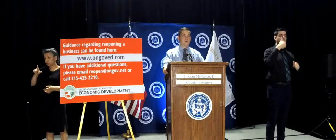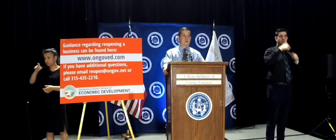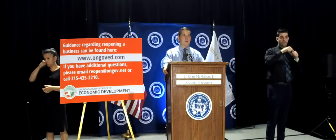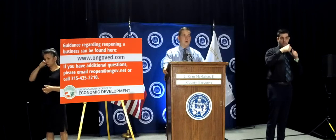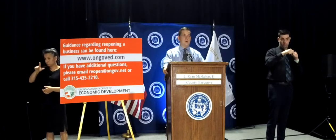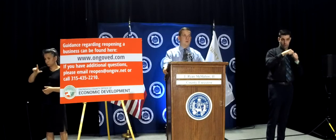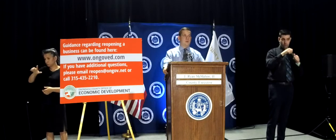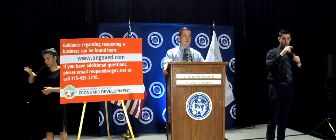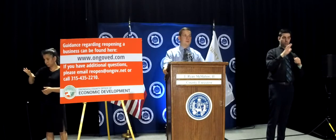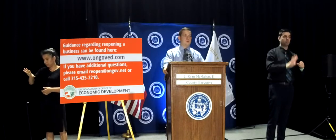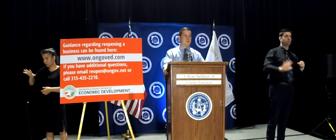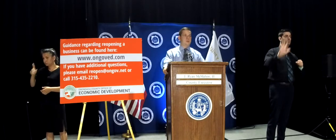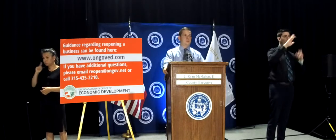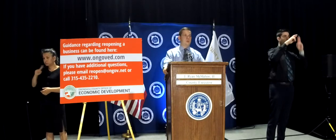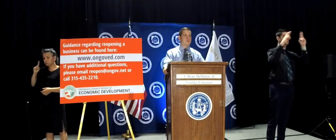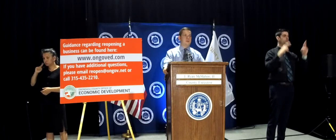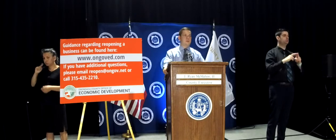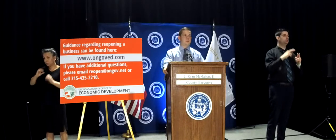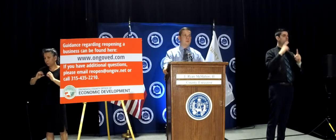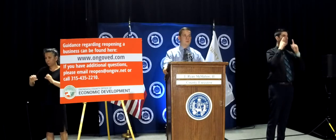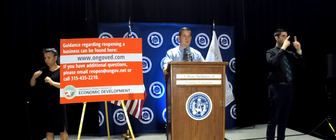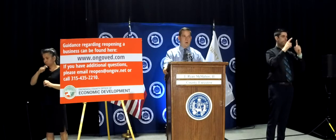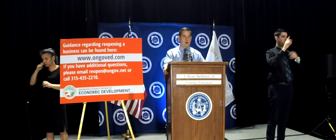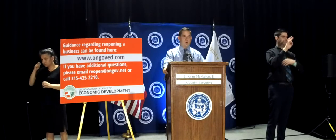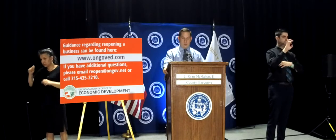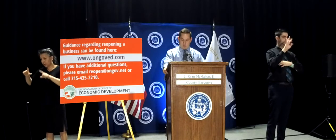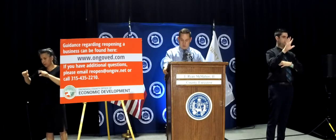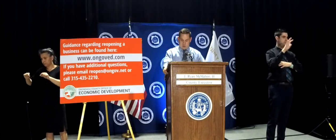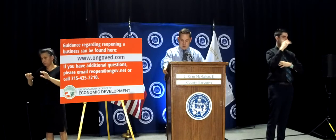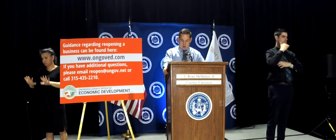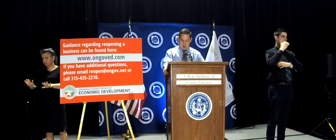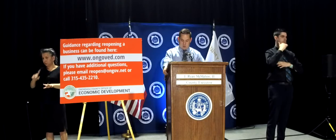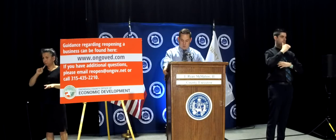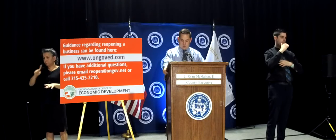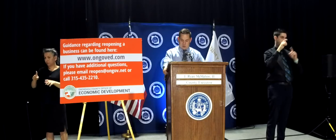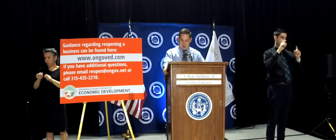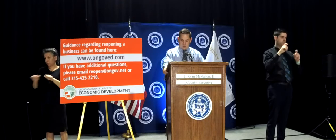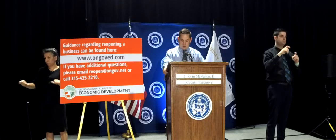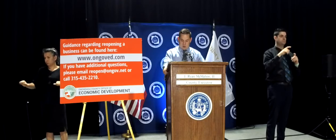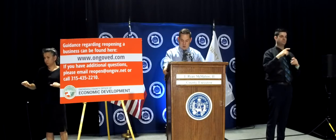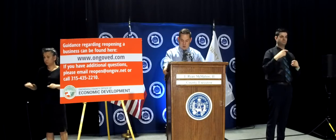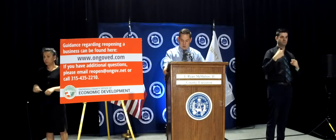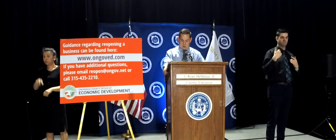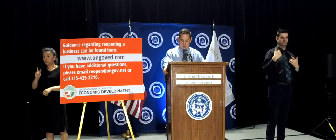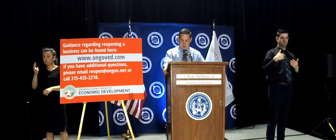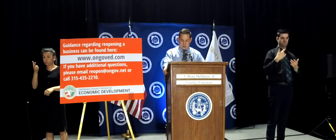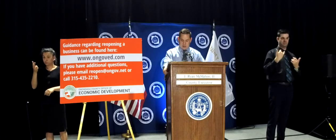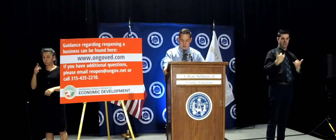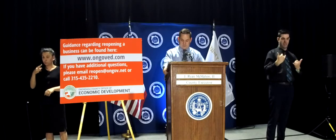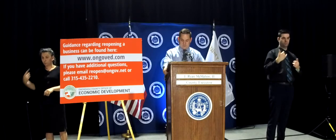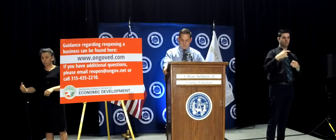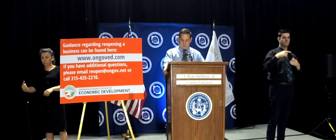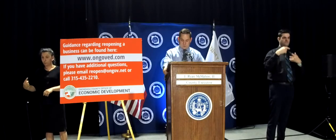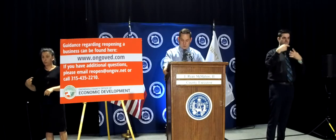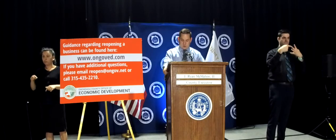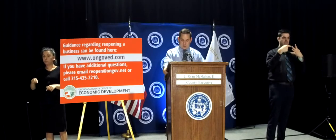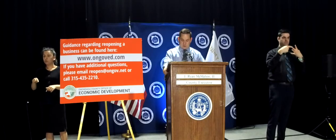We're going into week 2 of phase 2 tomorrow. We now are looking